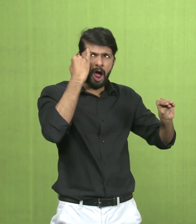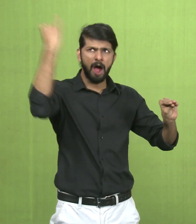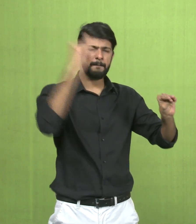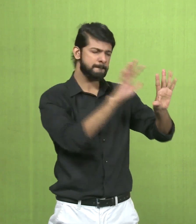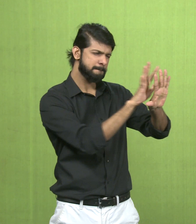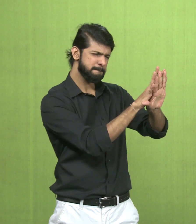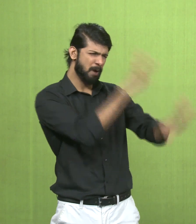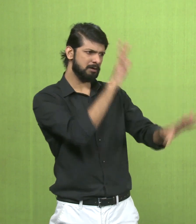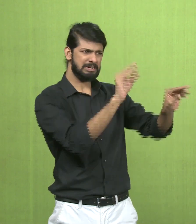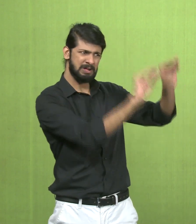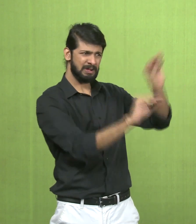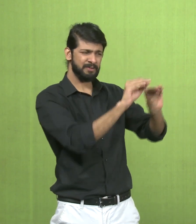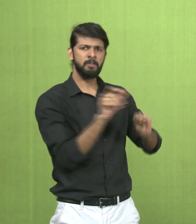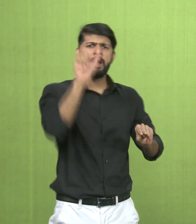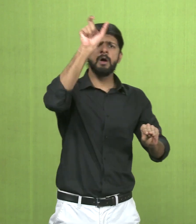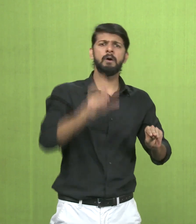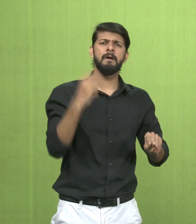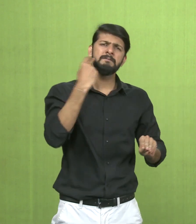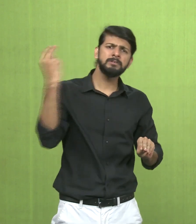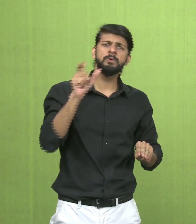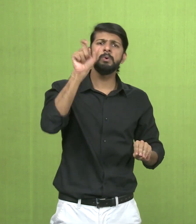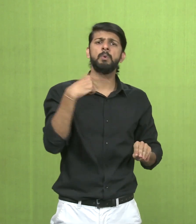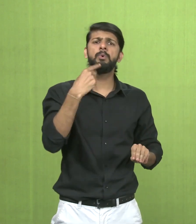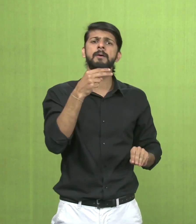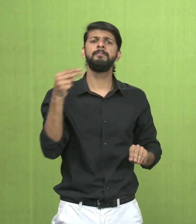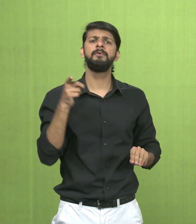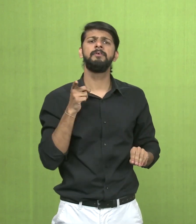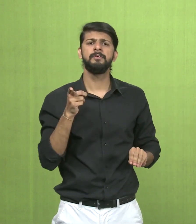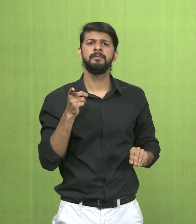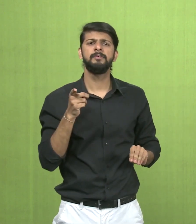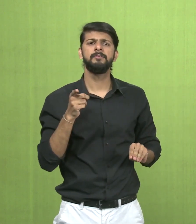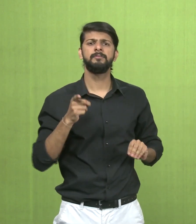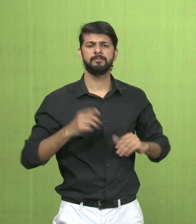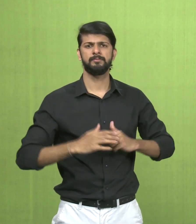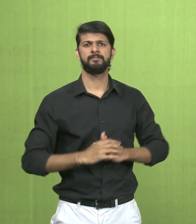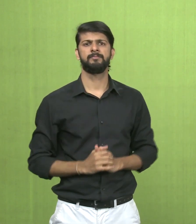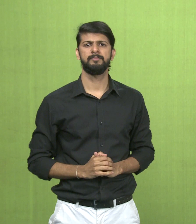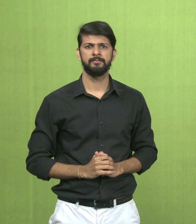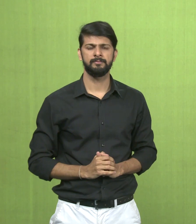Who is considered the most famous artist of abstract composition?